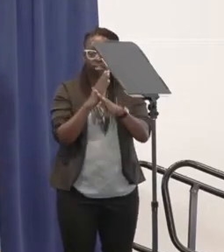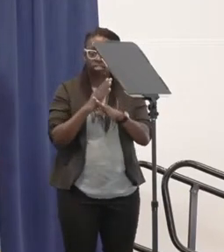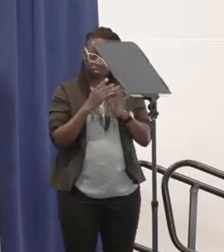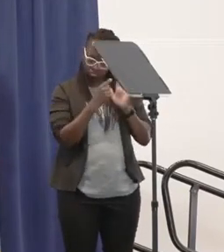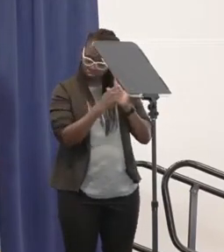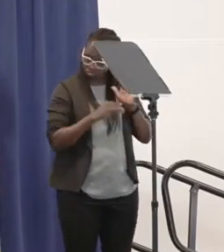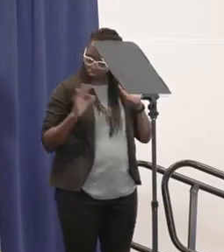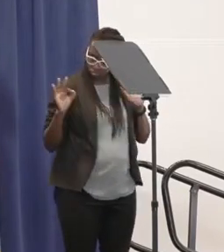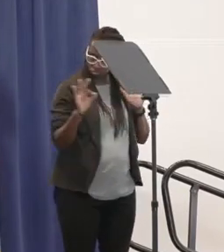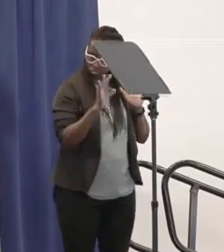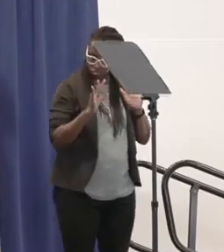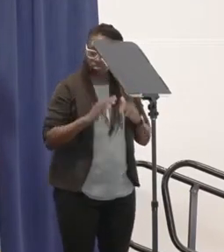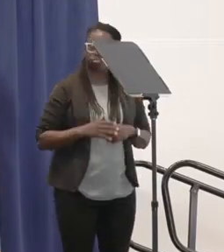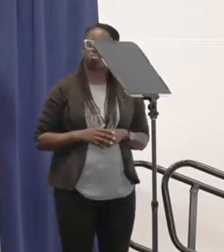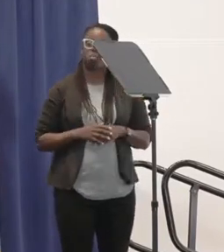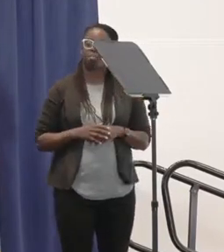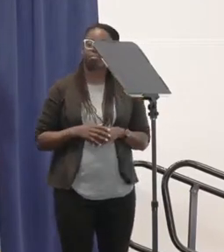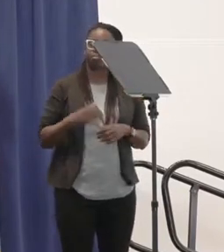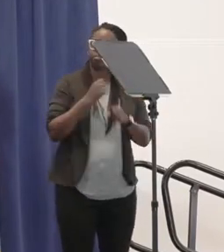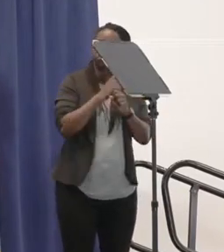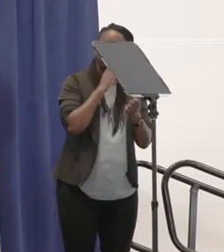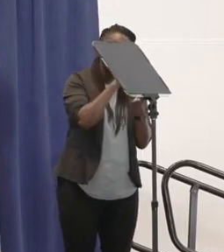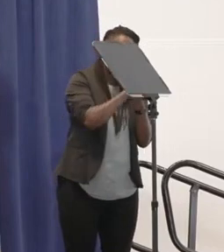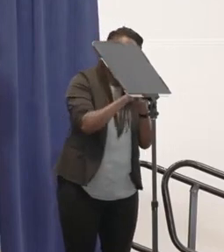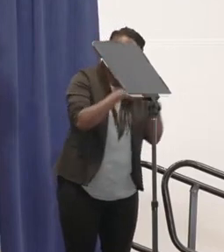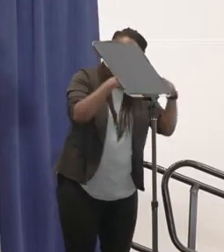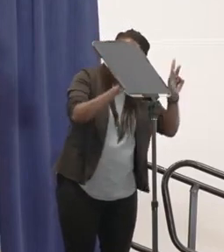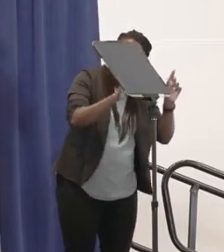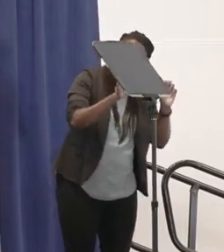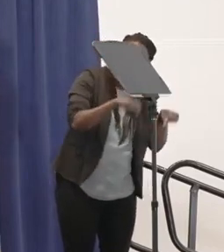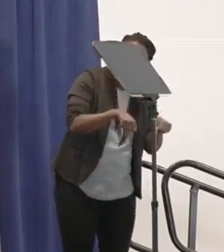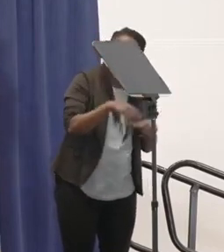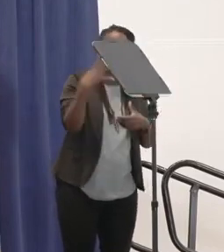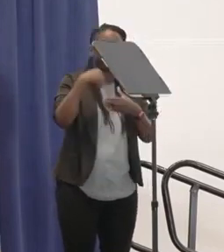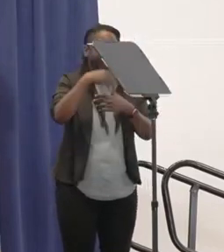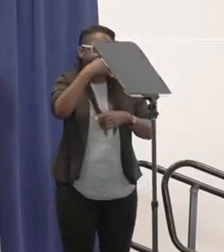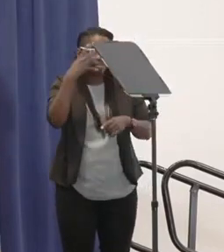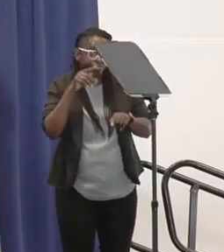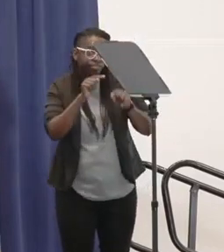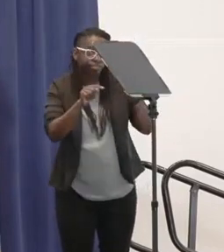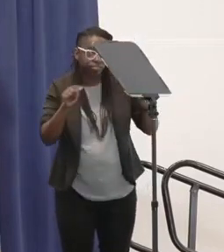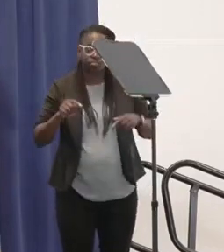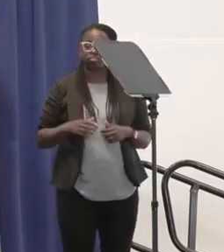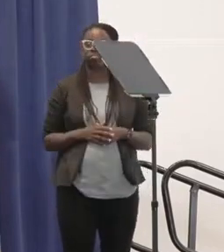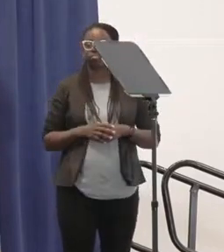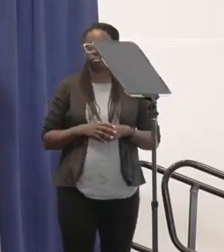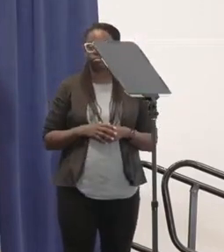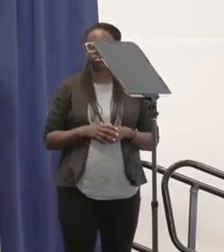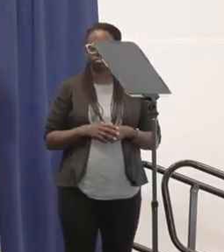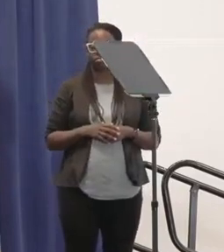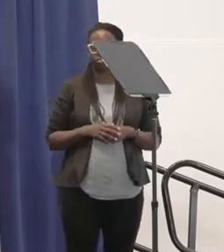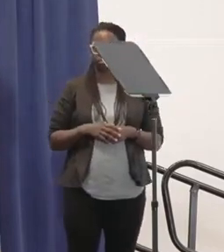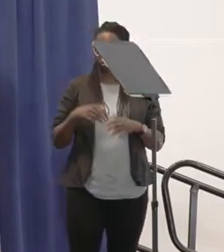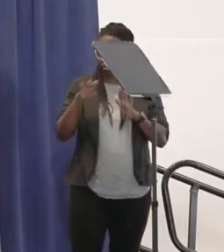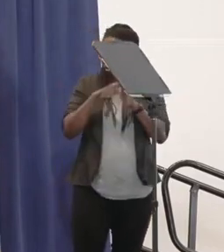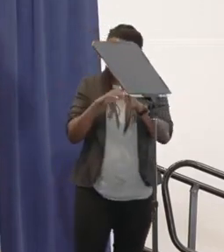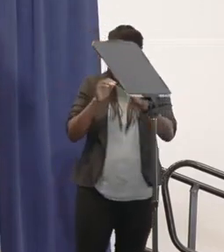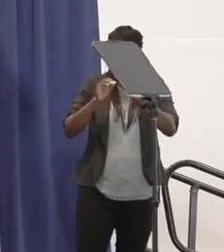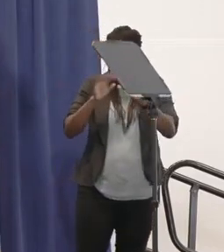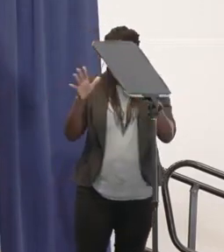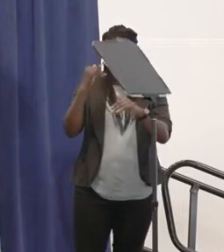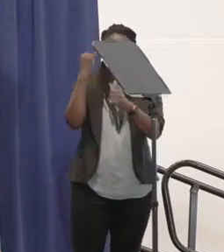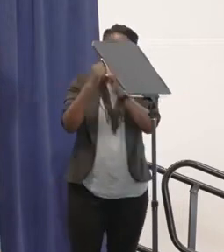and allowable now. These guidelines make clear every campus's continued rights and